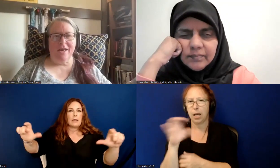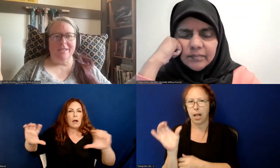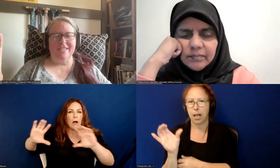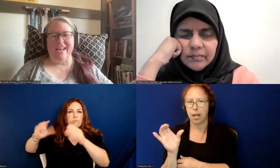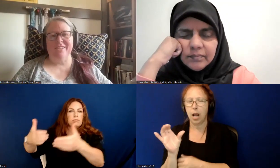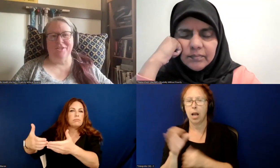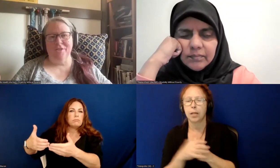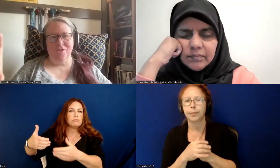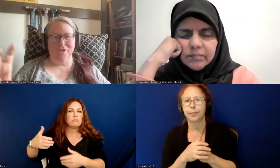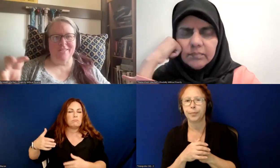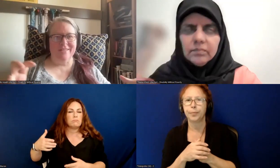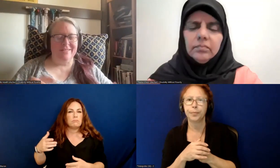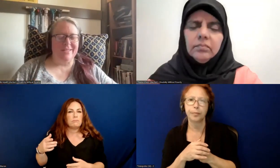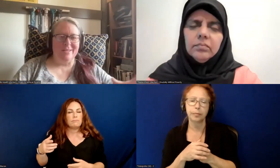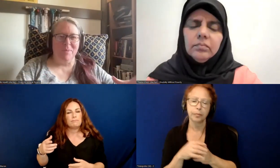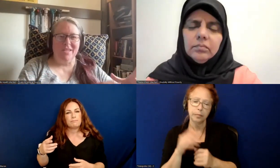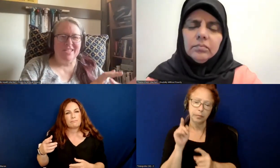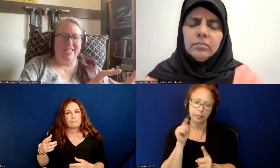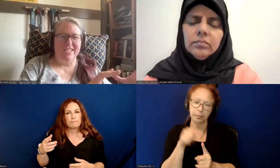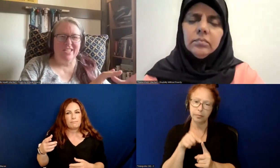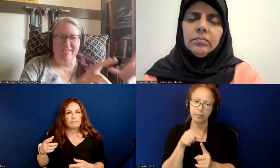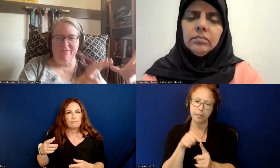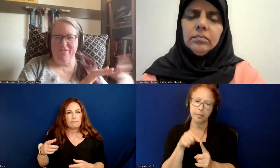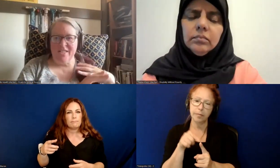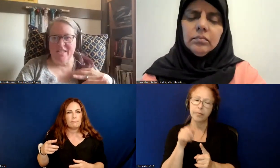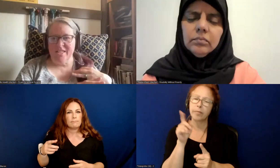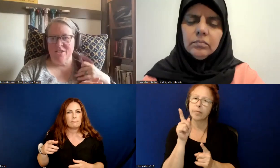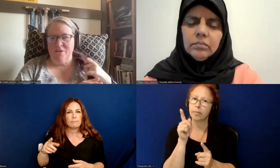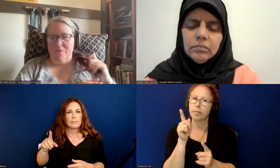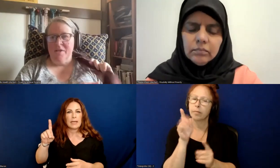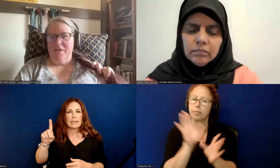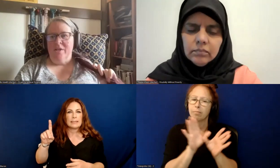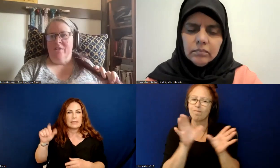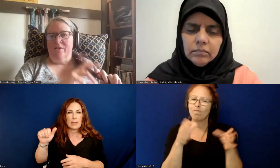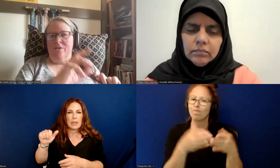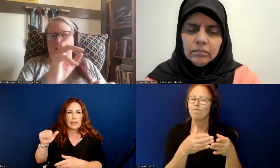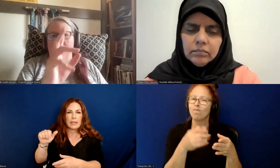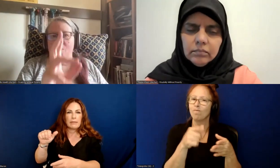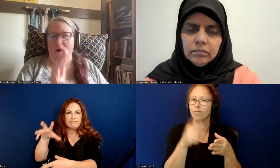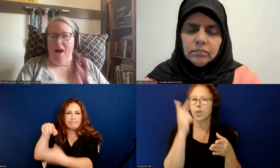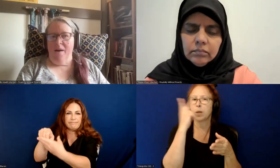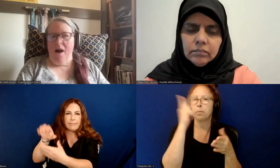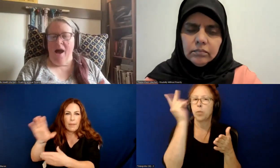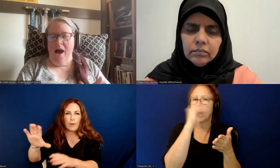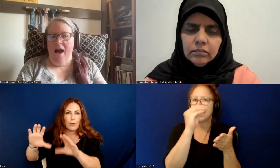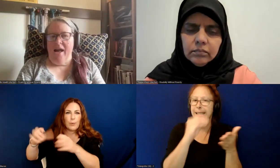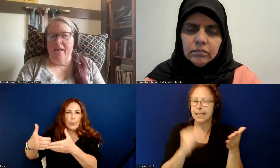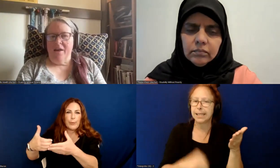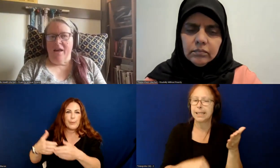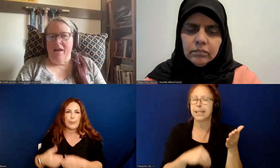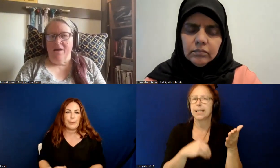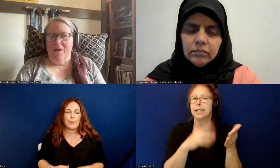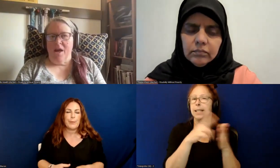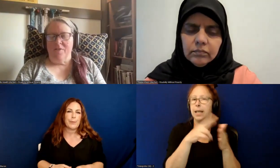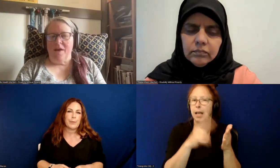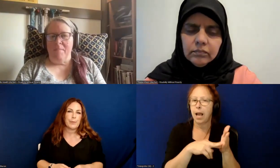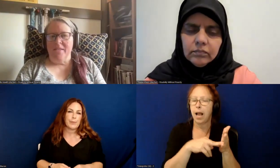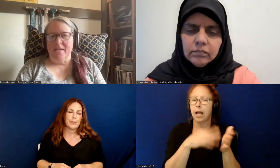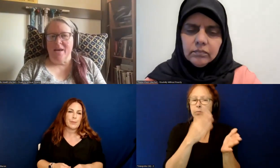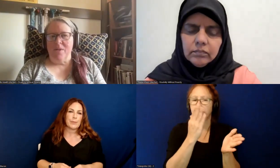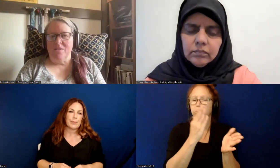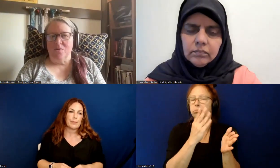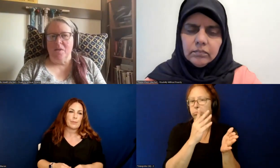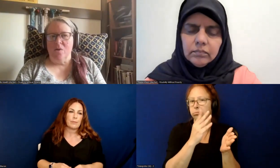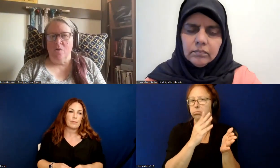bureaucratic section that disability stuff fits into. So I, at